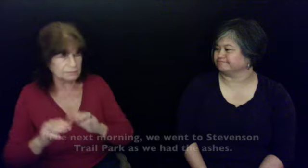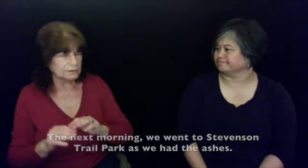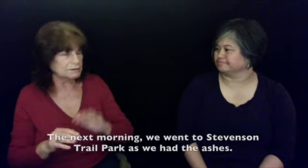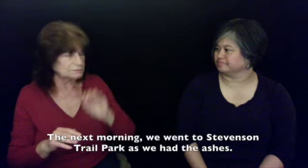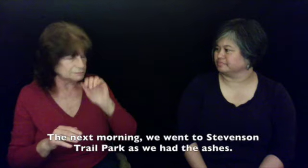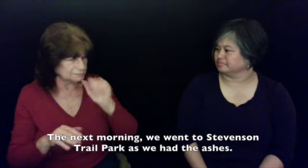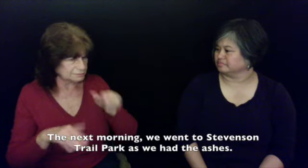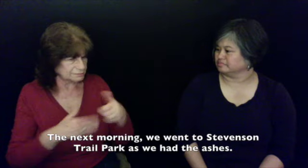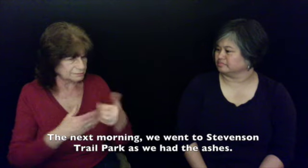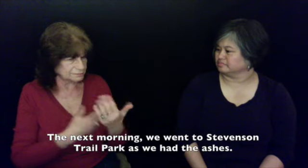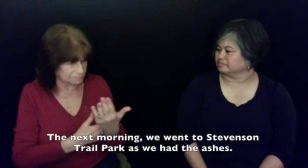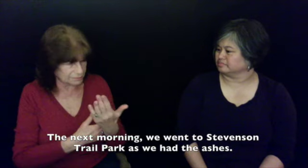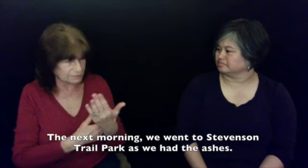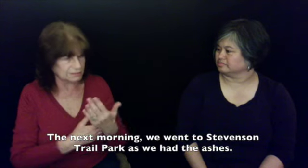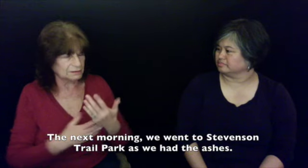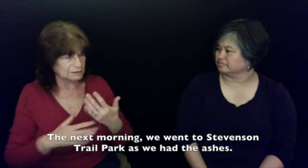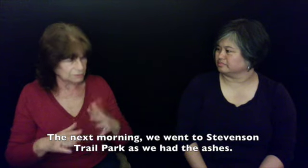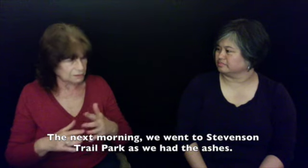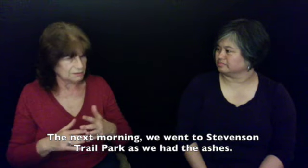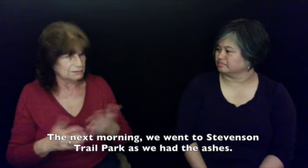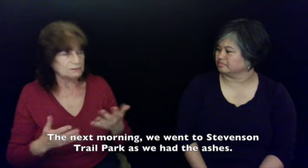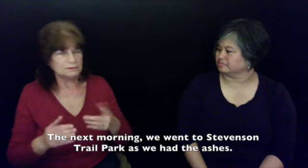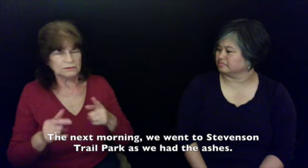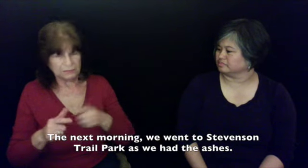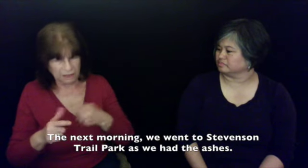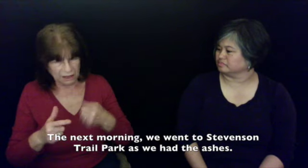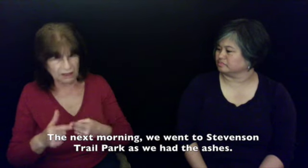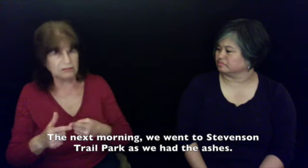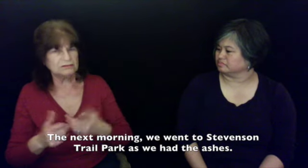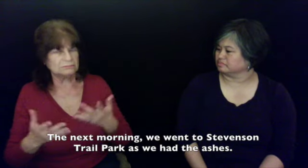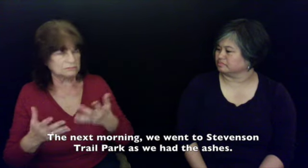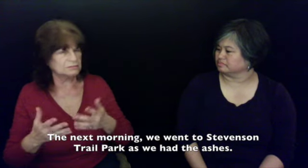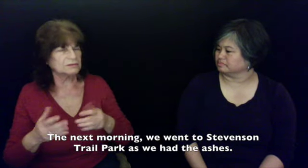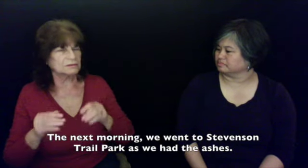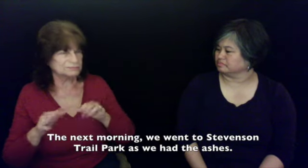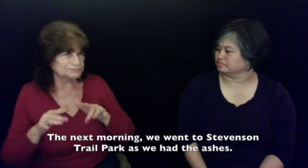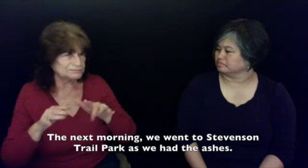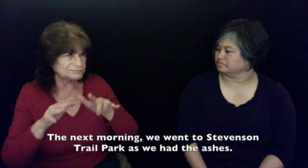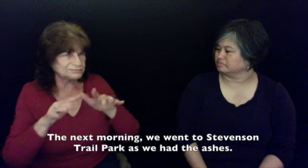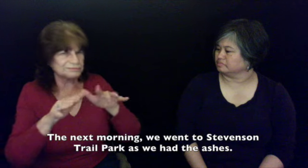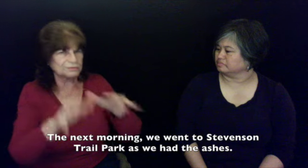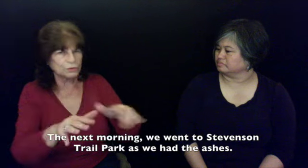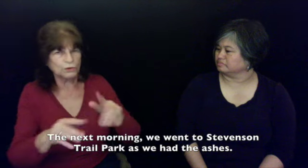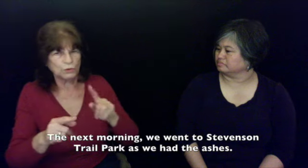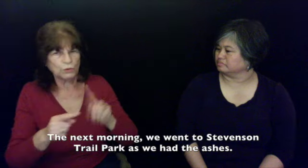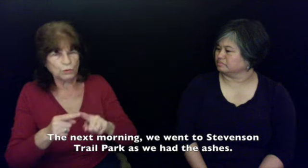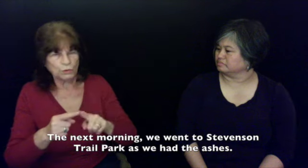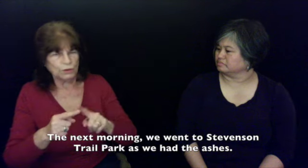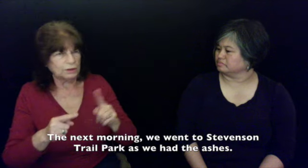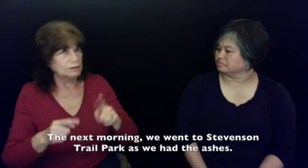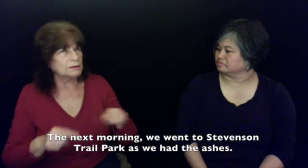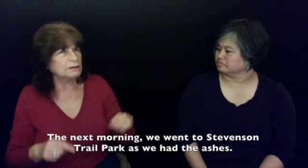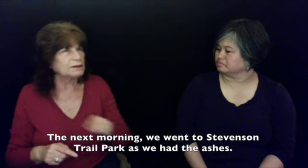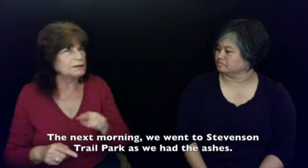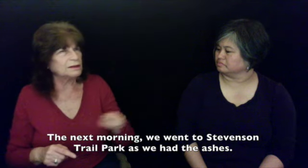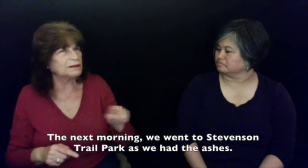them. The next morning, we went to Stevenson Trail Park as we had the ashes.